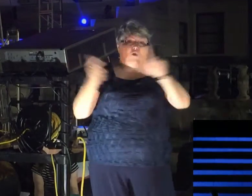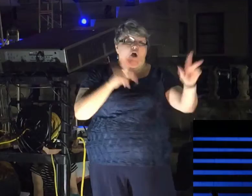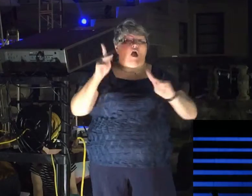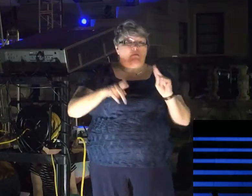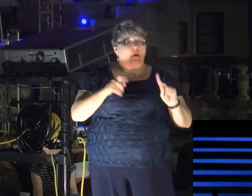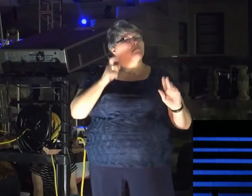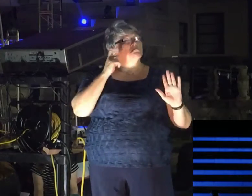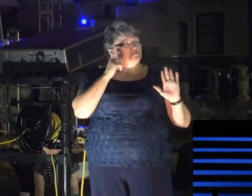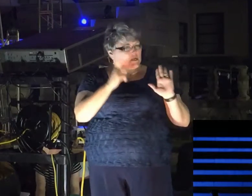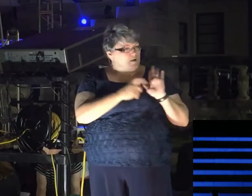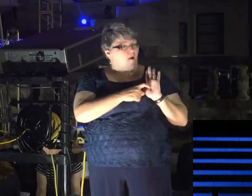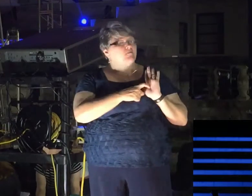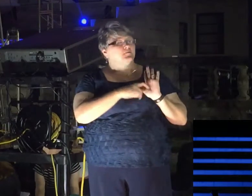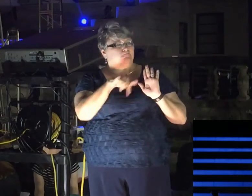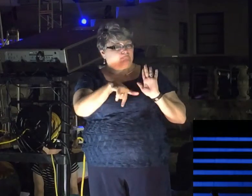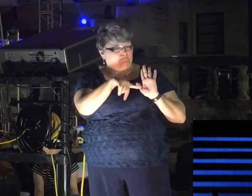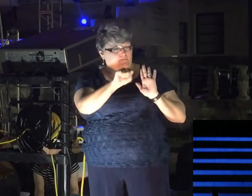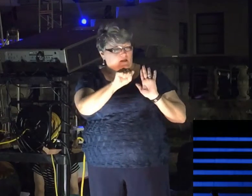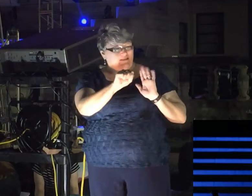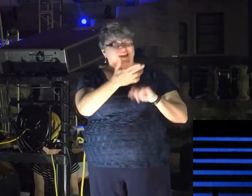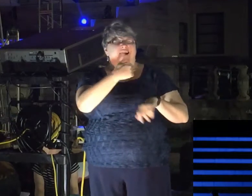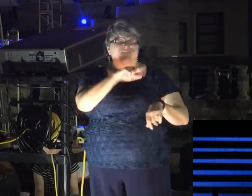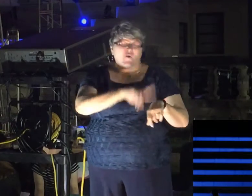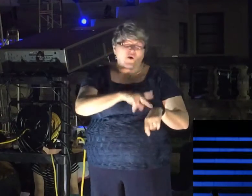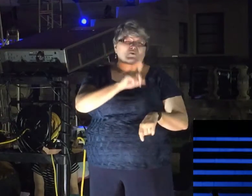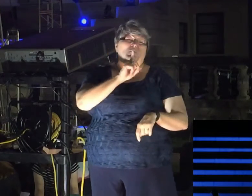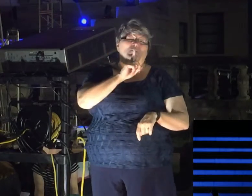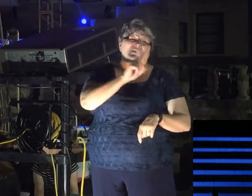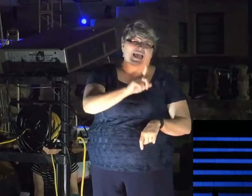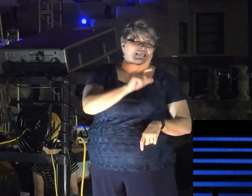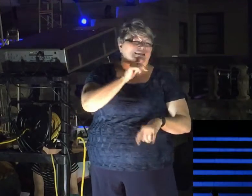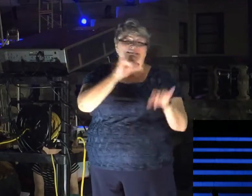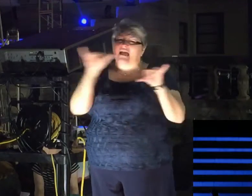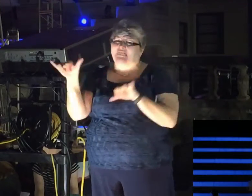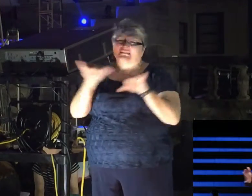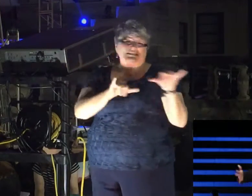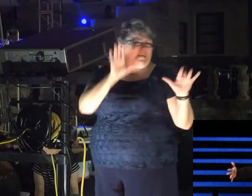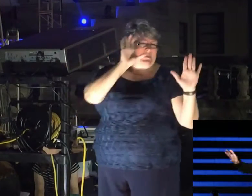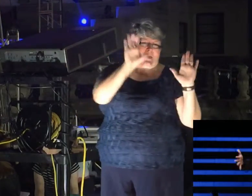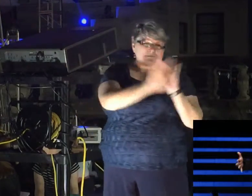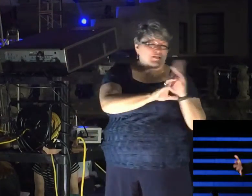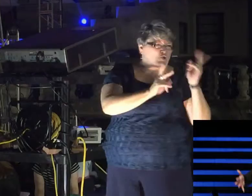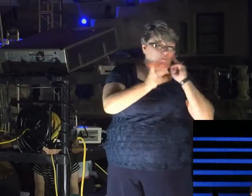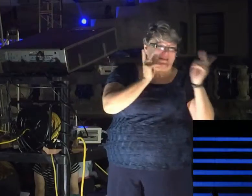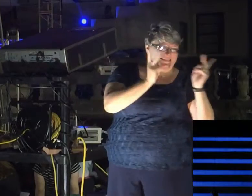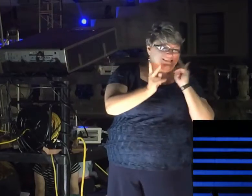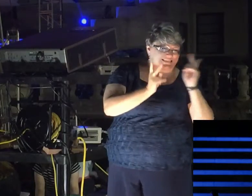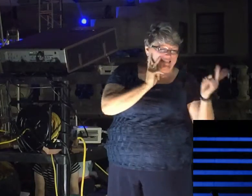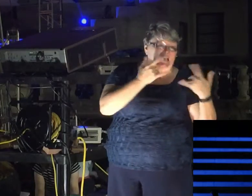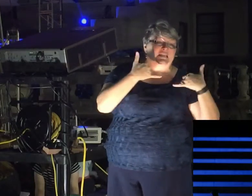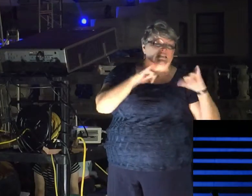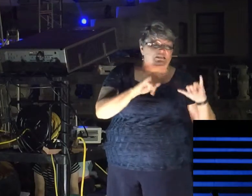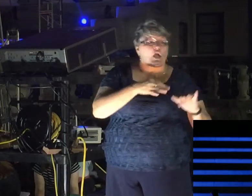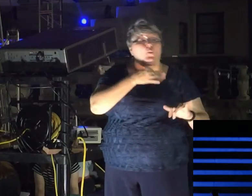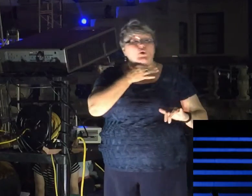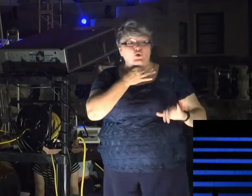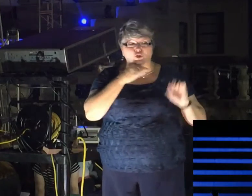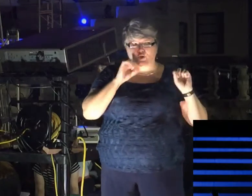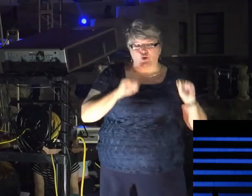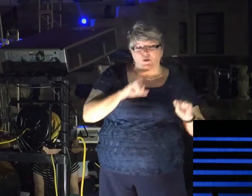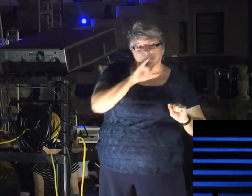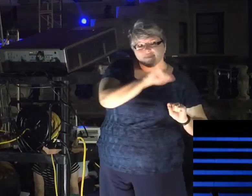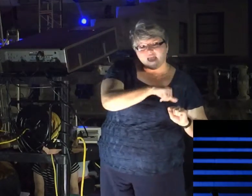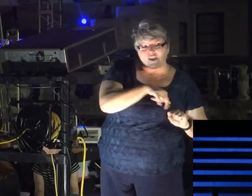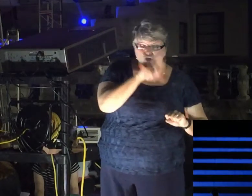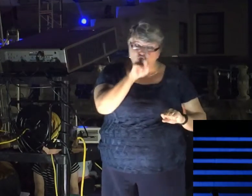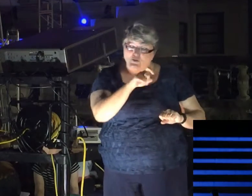While almost everyone will acknowledge that, of course, reality isn't like the images we're seeing, nevertheless, we